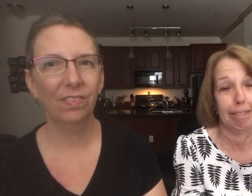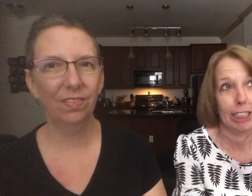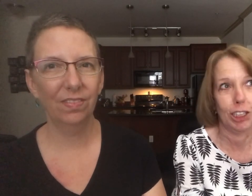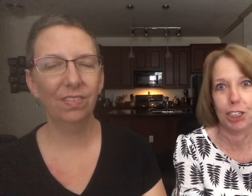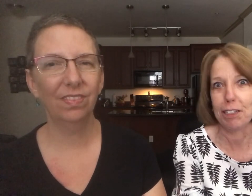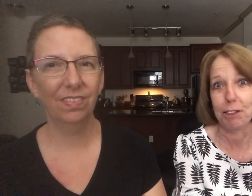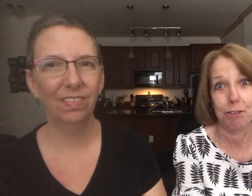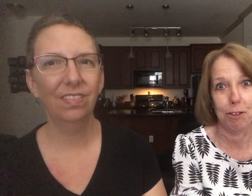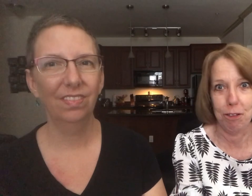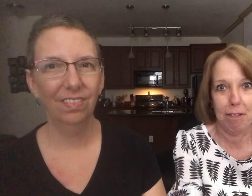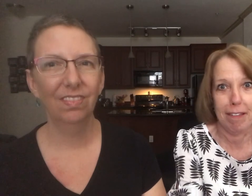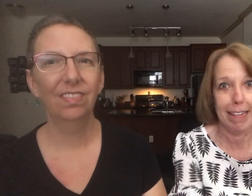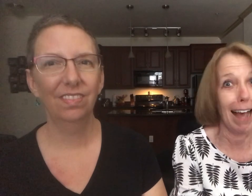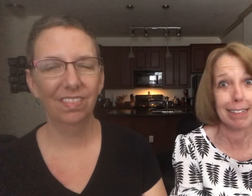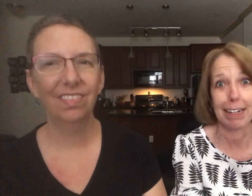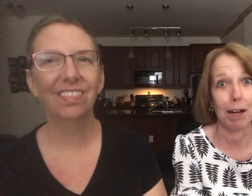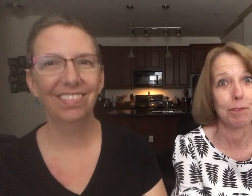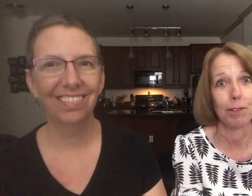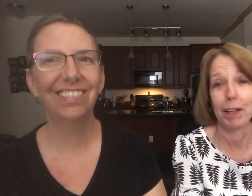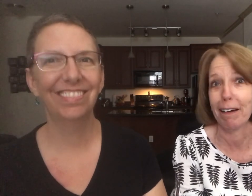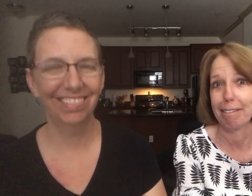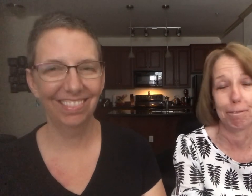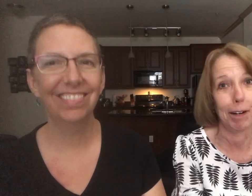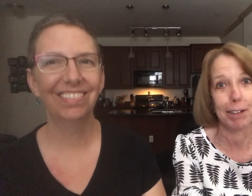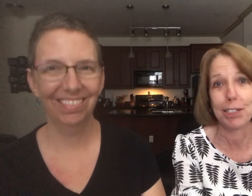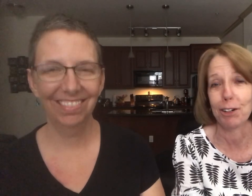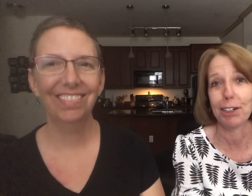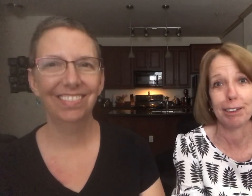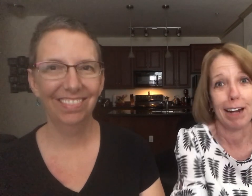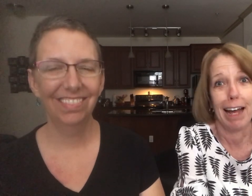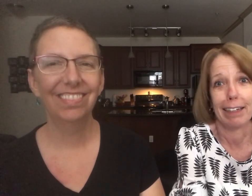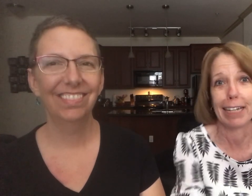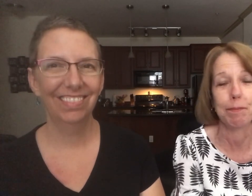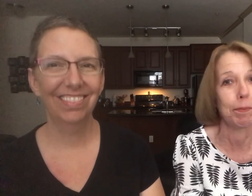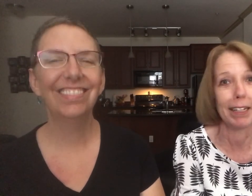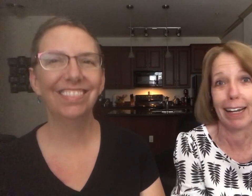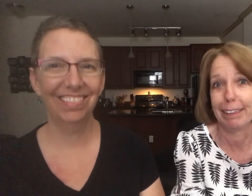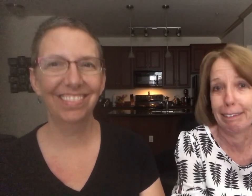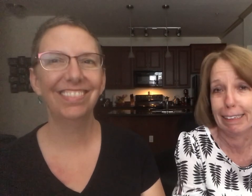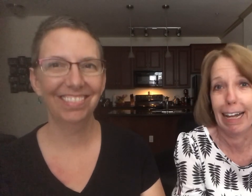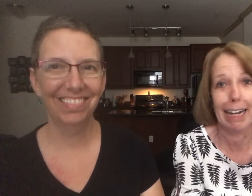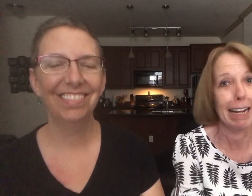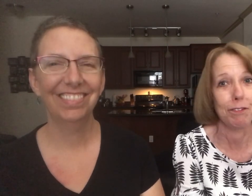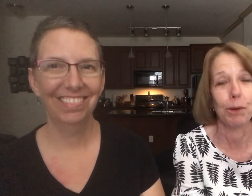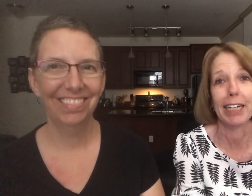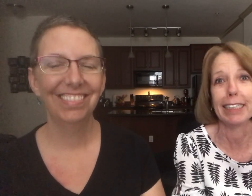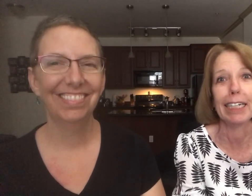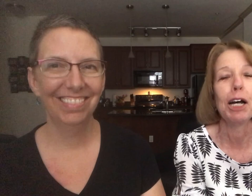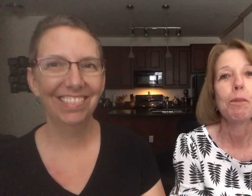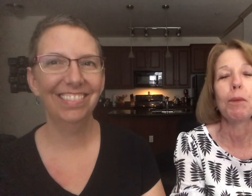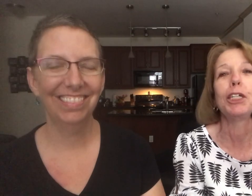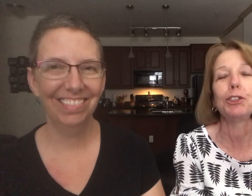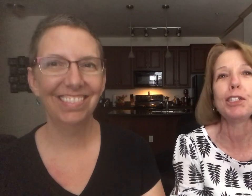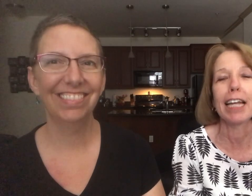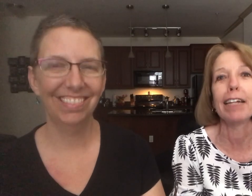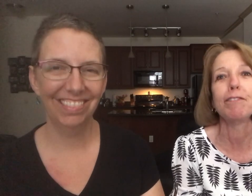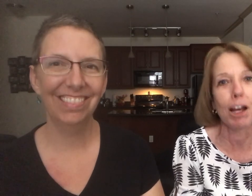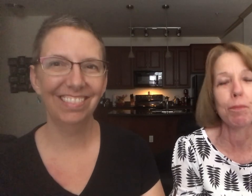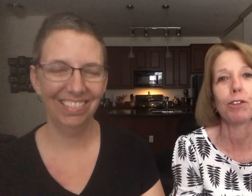It's just the accent comes from there. Where it started or how it came to be, I have no idea. But we do say a number of